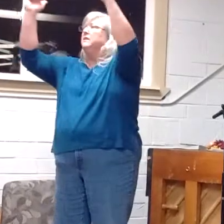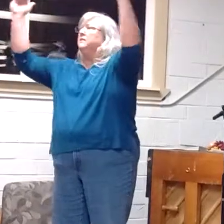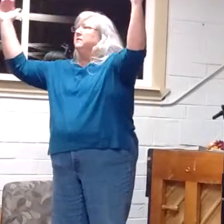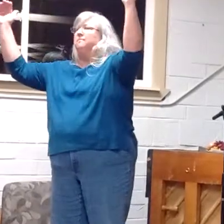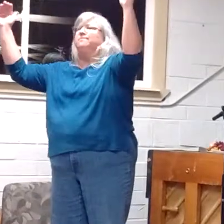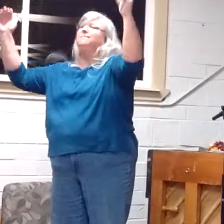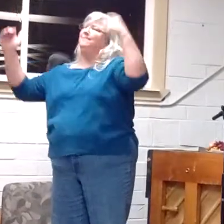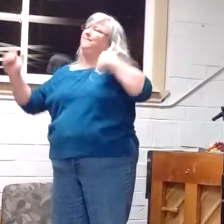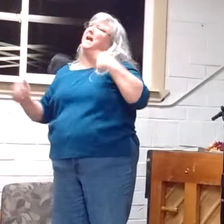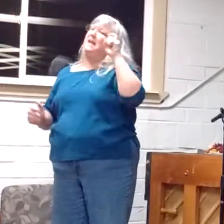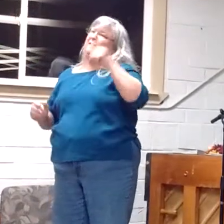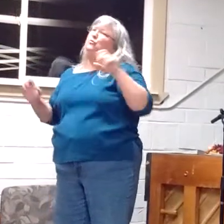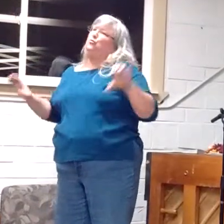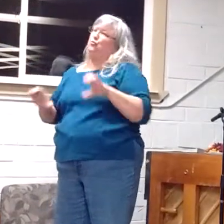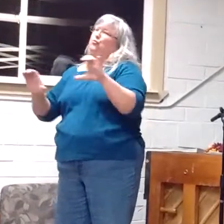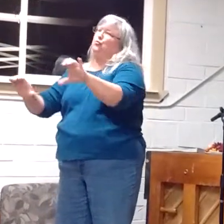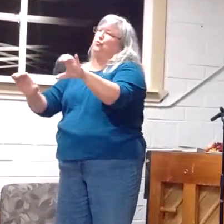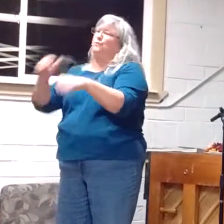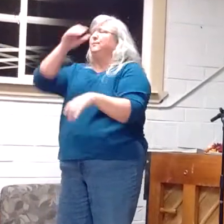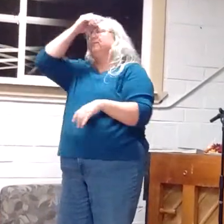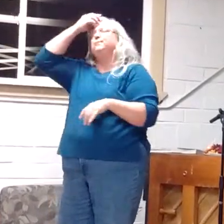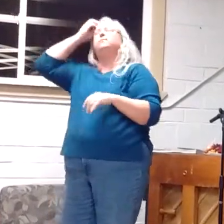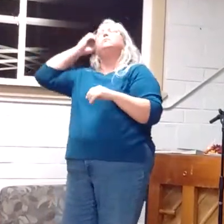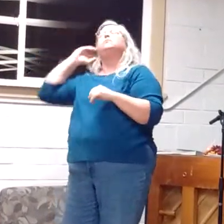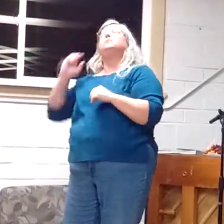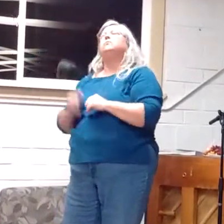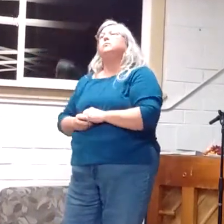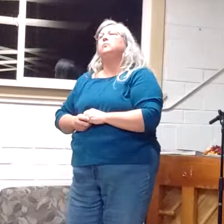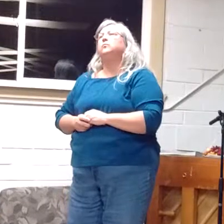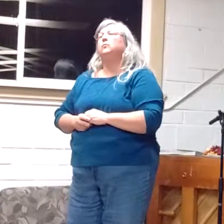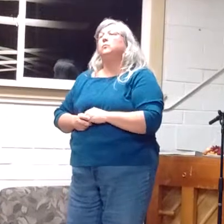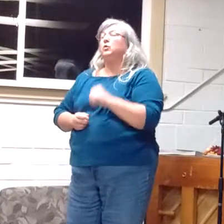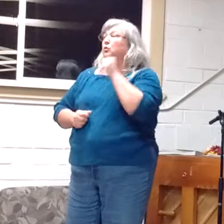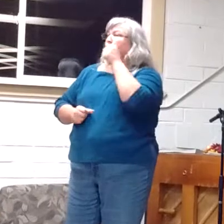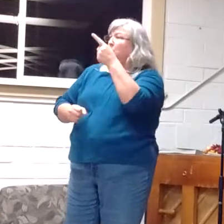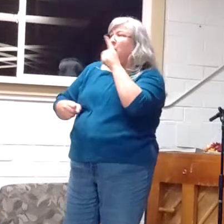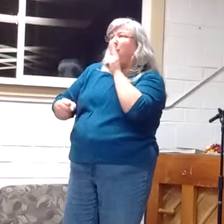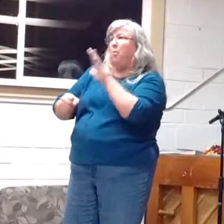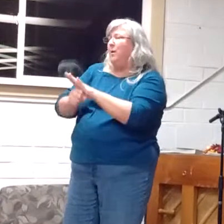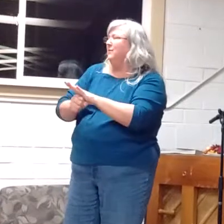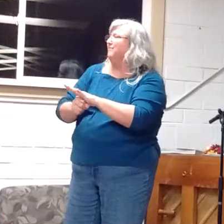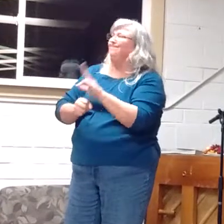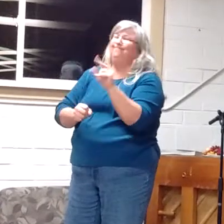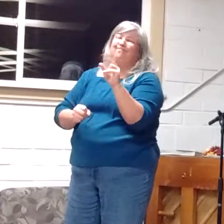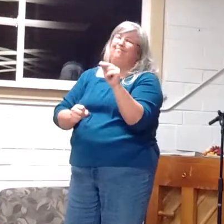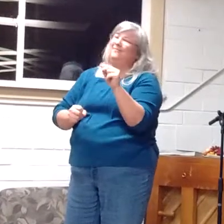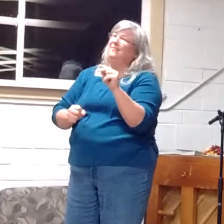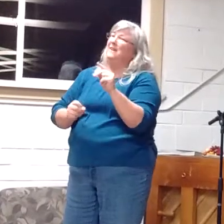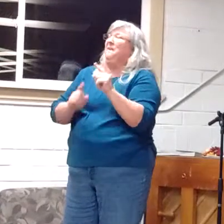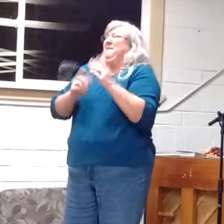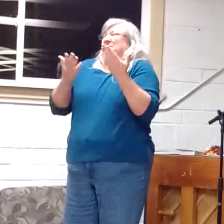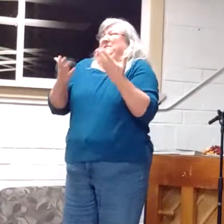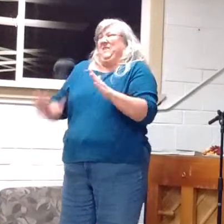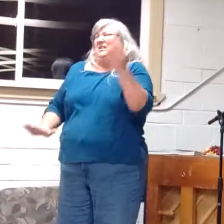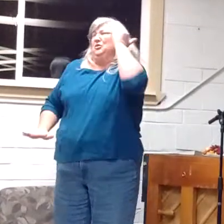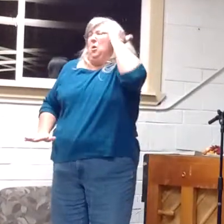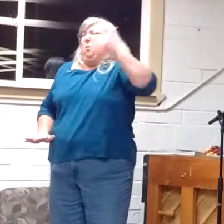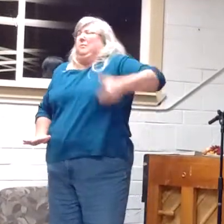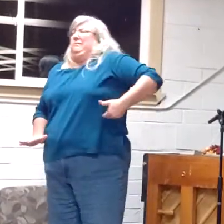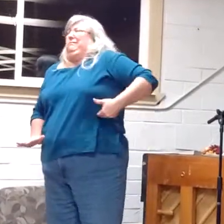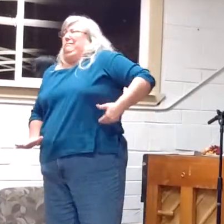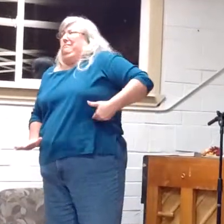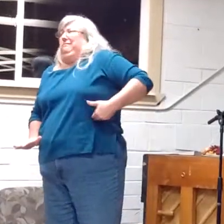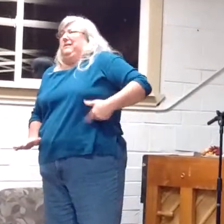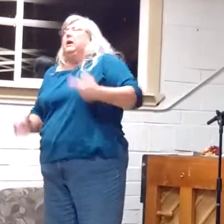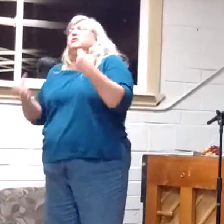I had to do. Tomorrow is never promised. I knew that all along. I